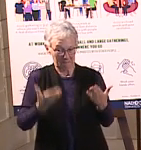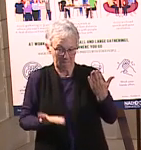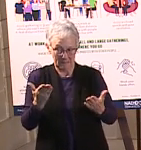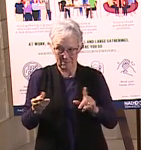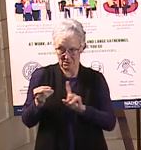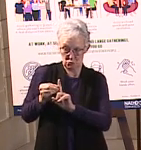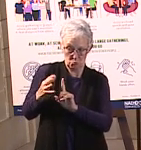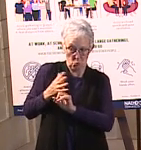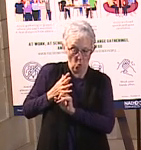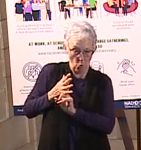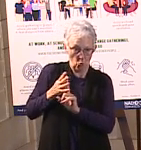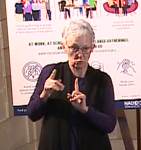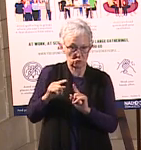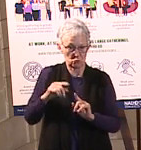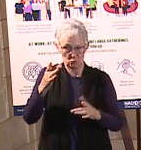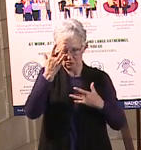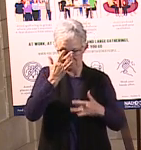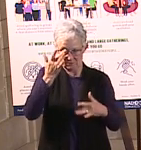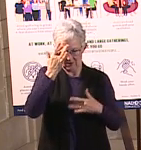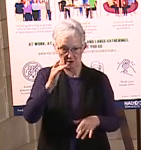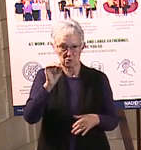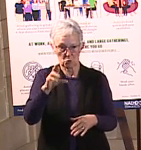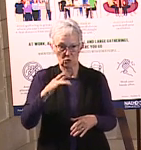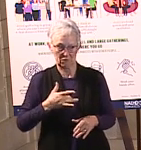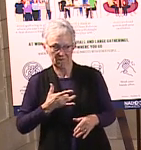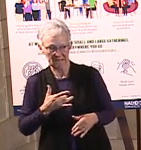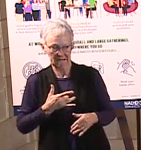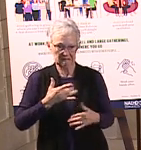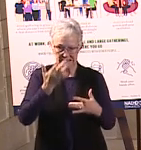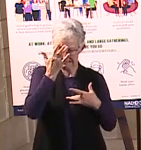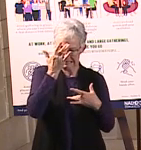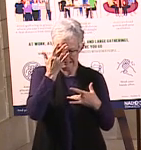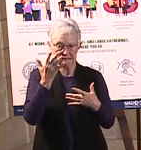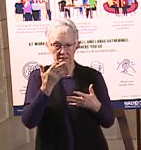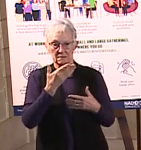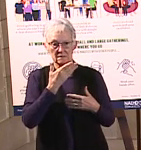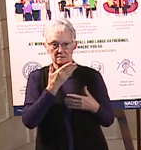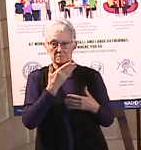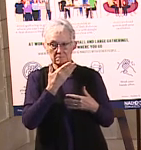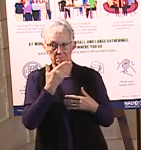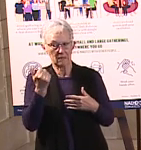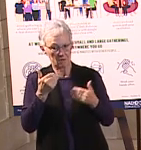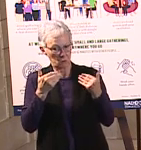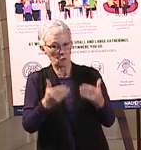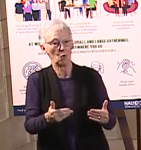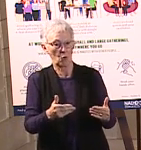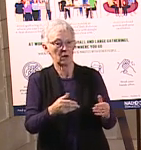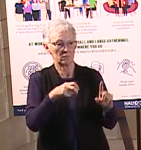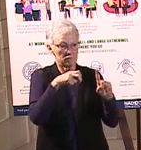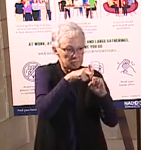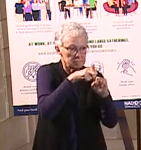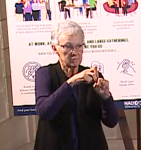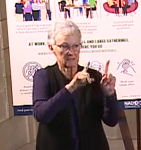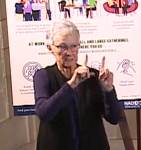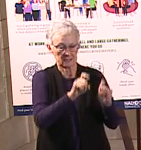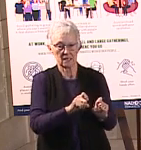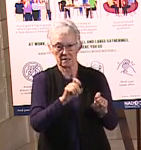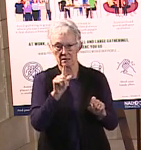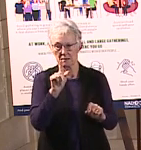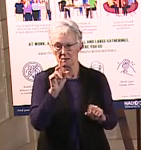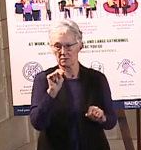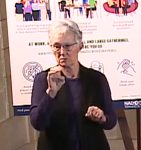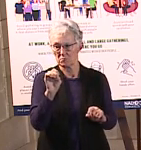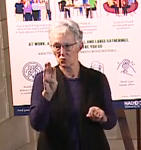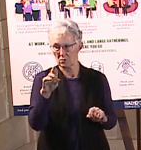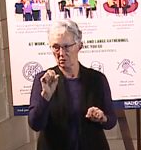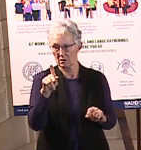another way to be able to knock down the spread of the virus here. So please consider using testnebraska.com. And then, of course, the steps